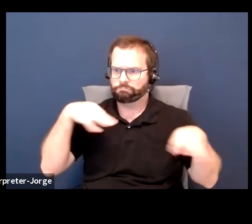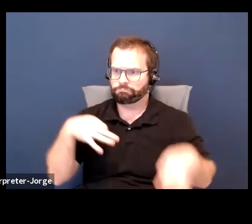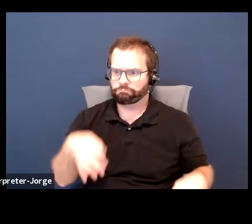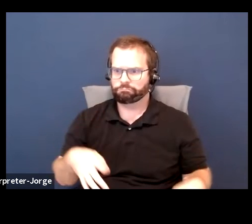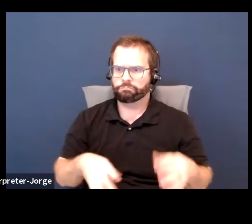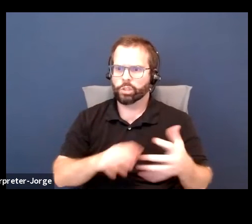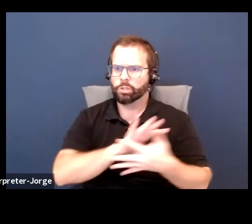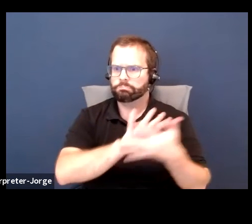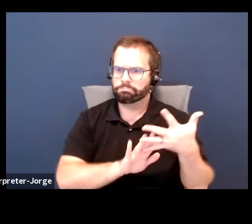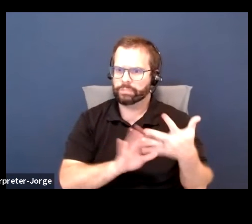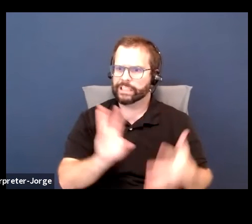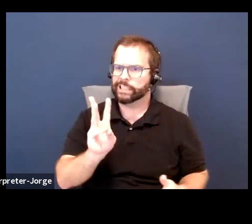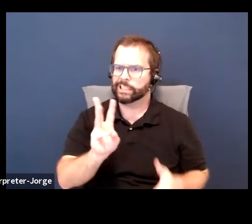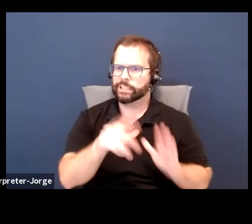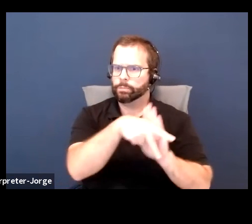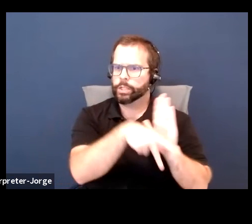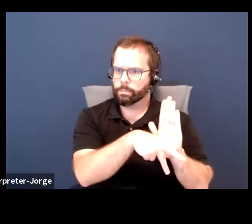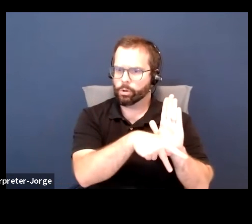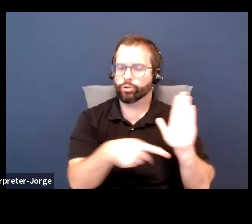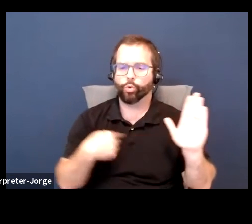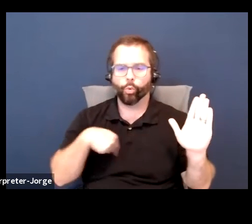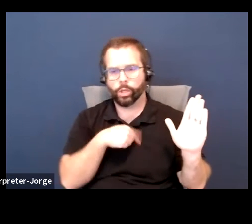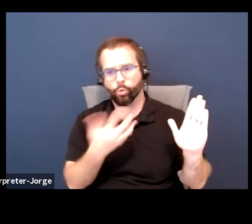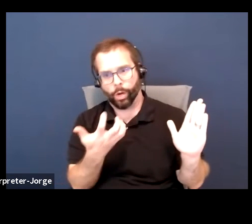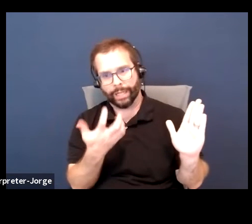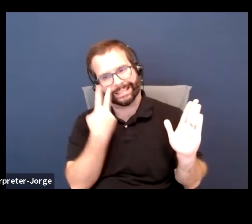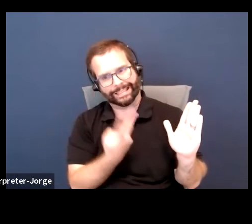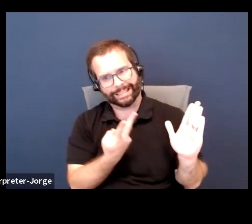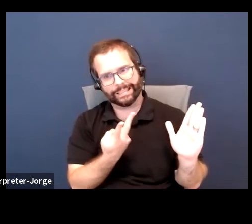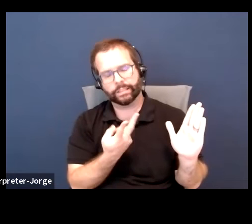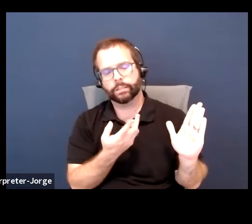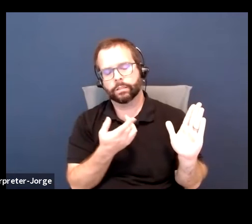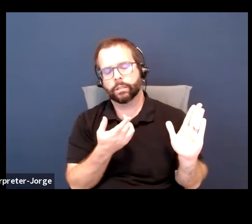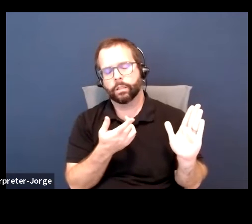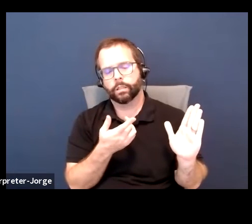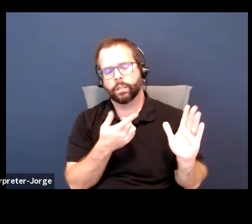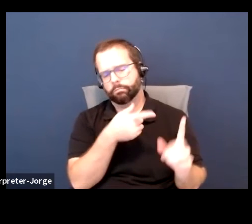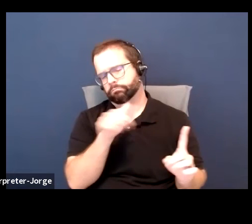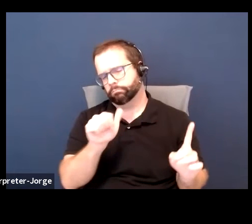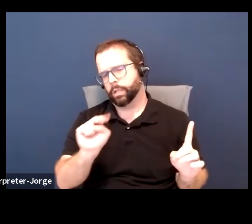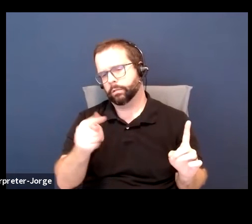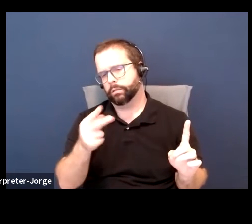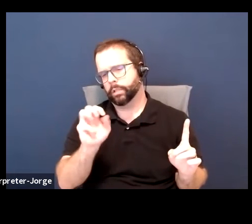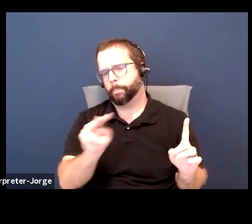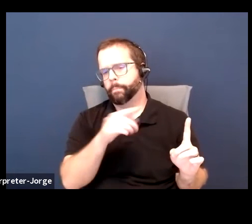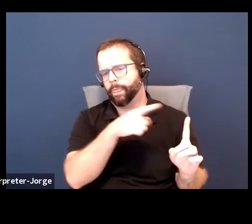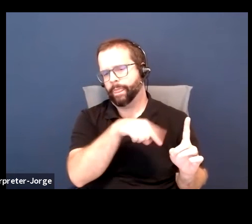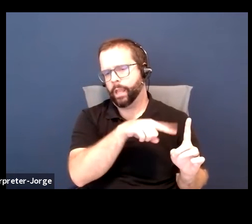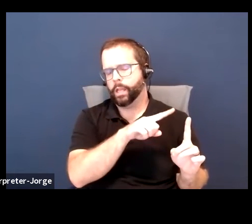that we want to see as Anthem addressed through any type of a Medicaid managed care